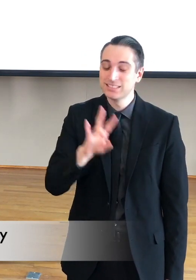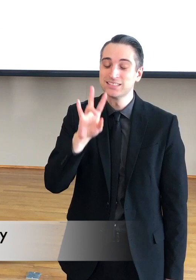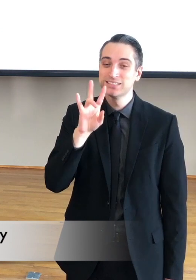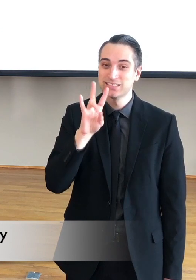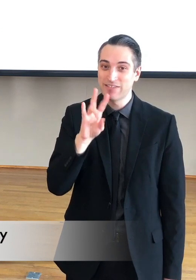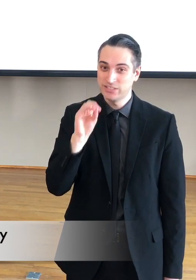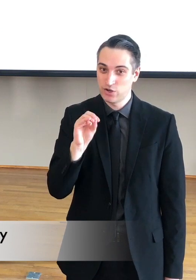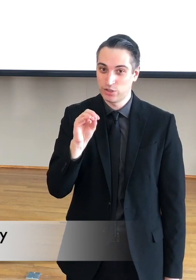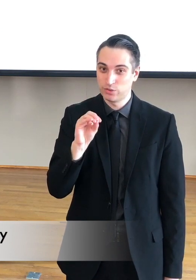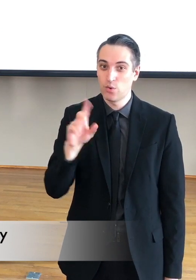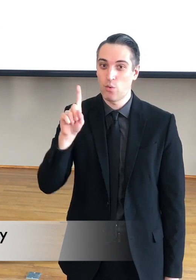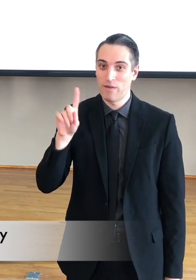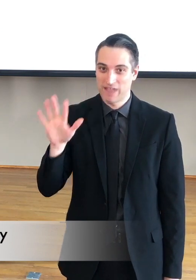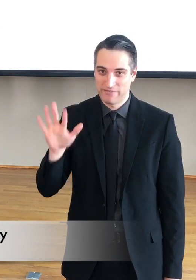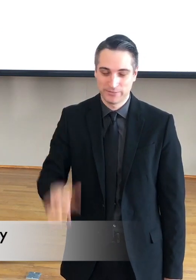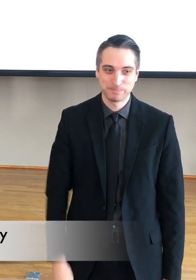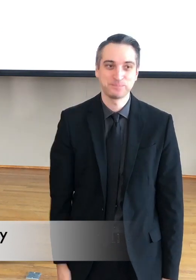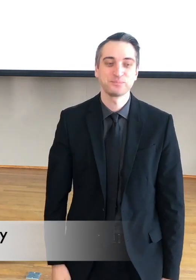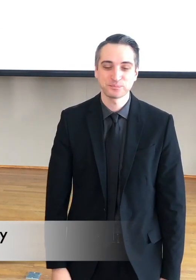766-7015.